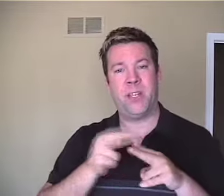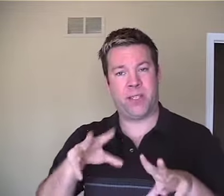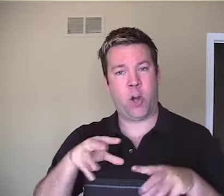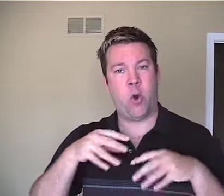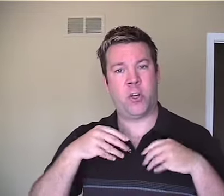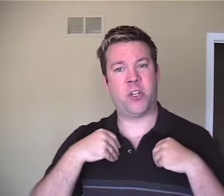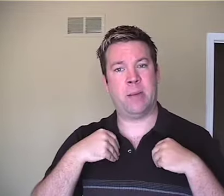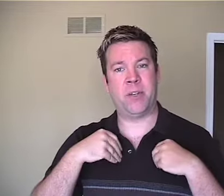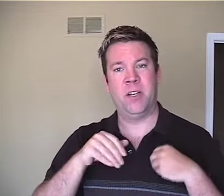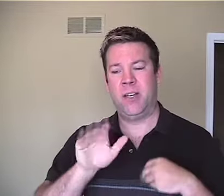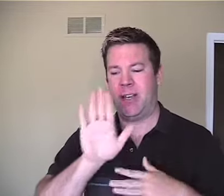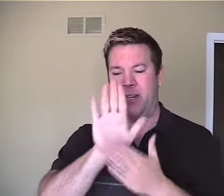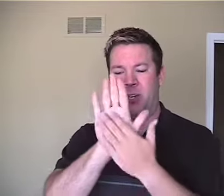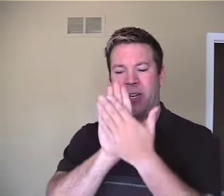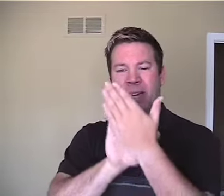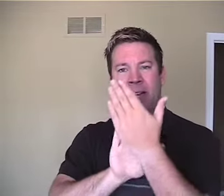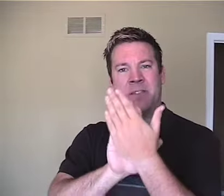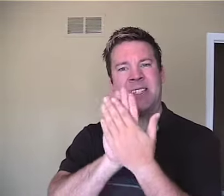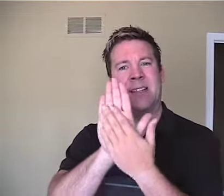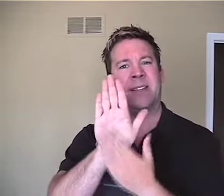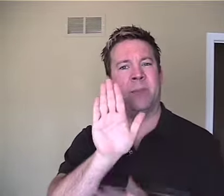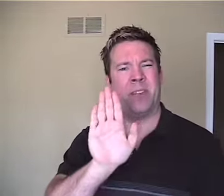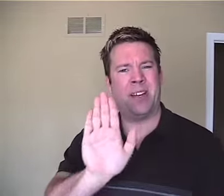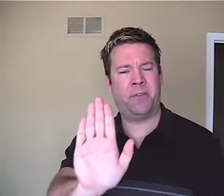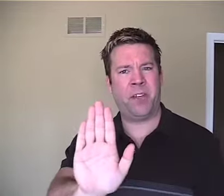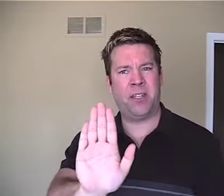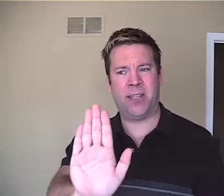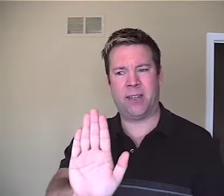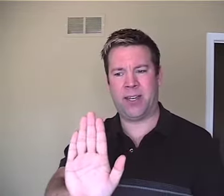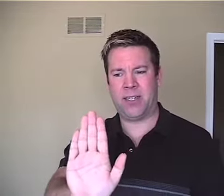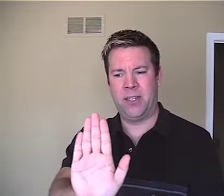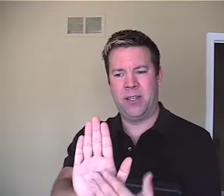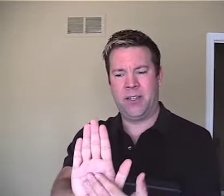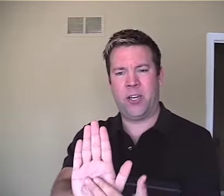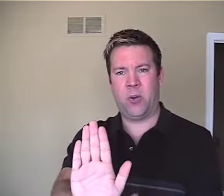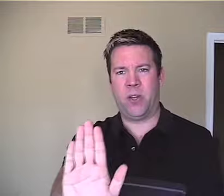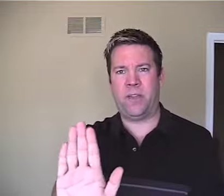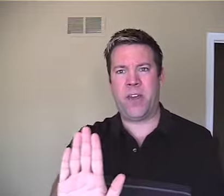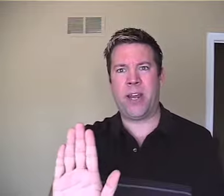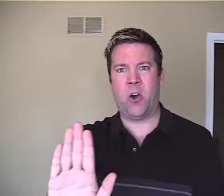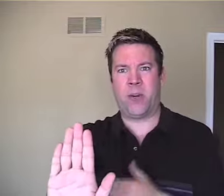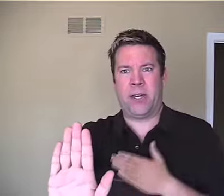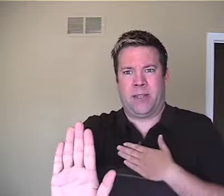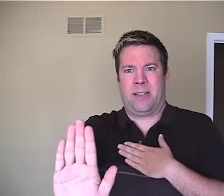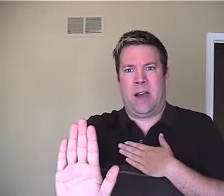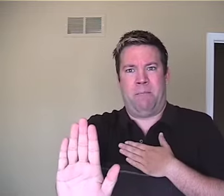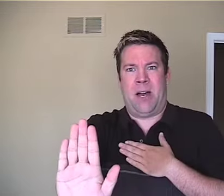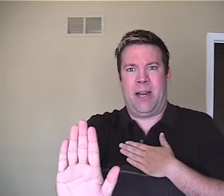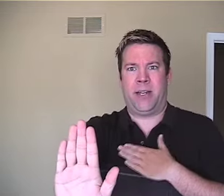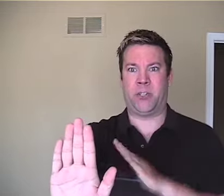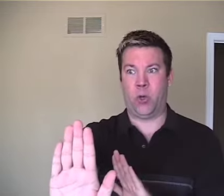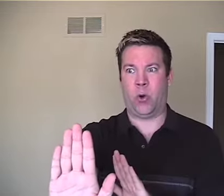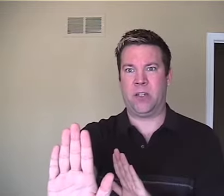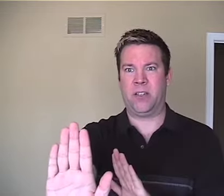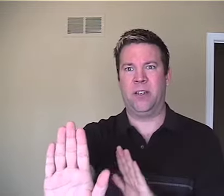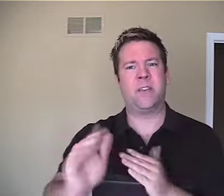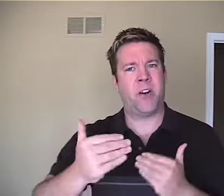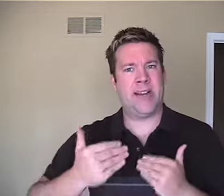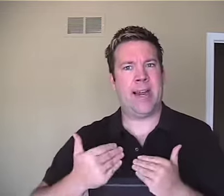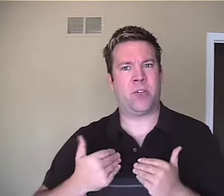an ownership. And you can kind of sense it with that feeling that, you know, they own it and it's not mine, it's yours. It's a very natural